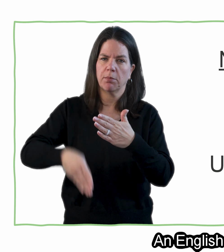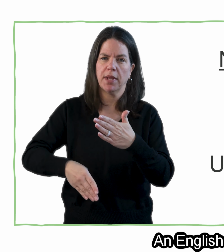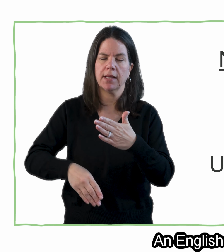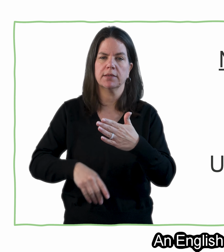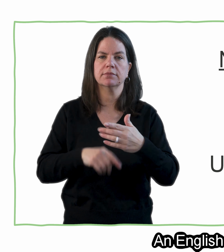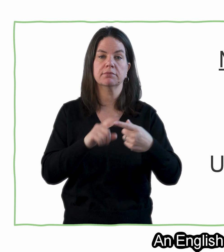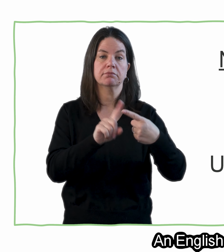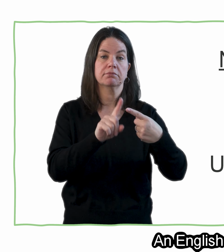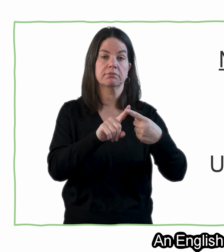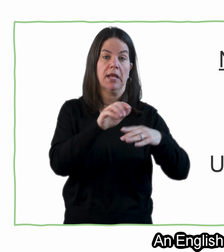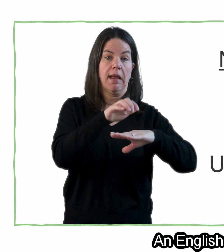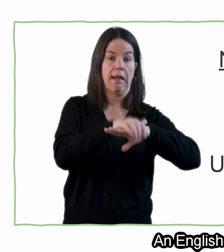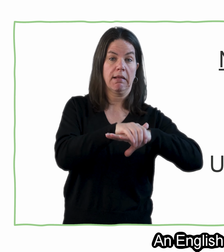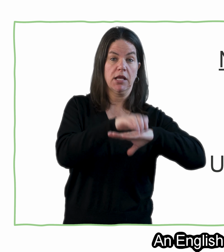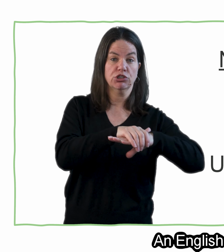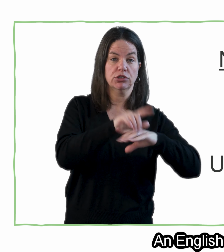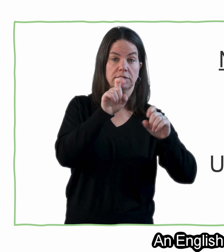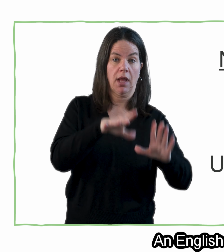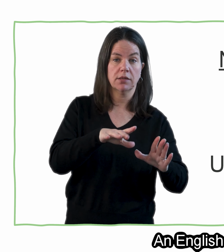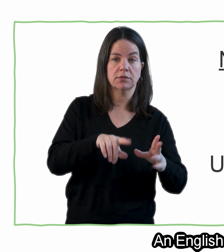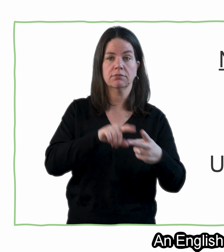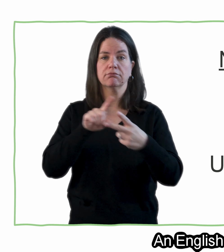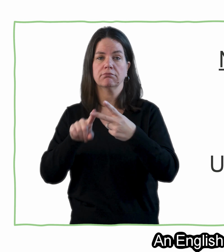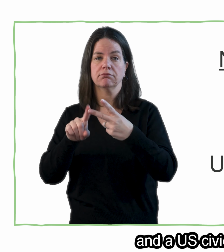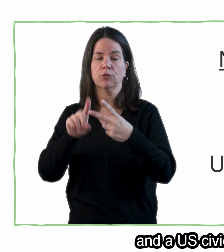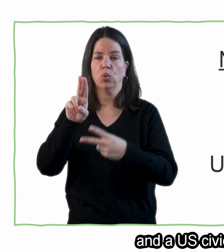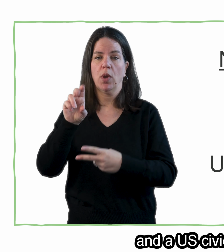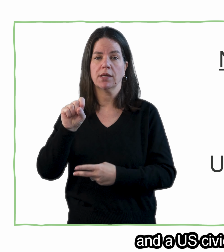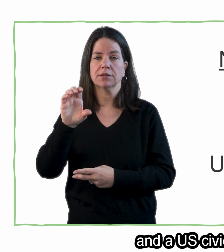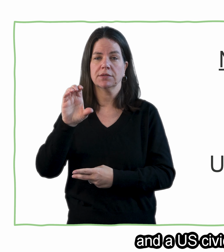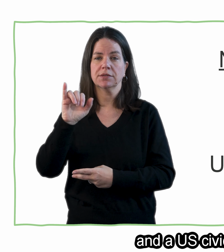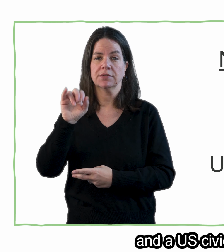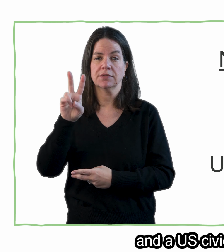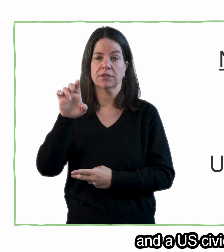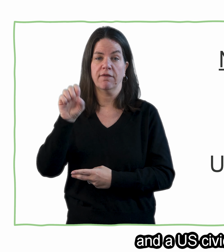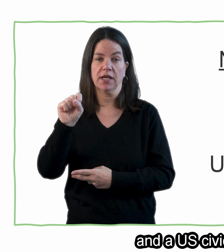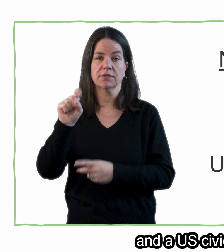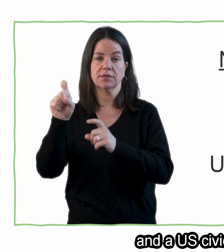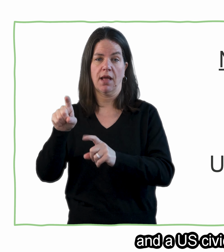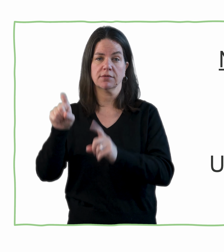must complete: an English test and a U.S. civics test.